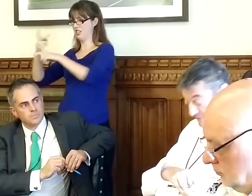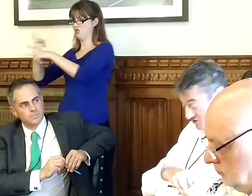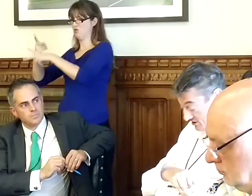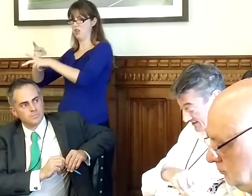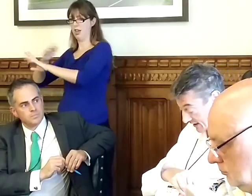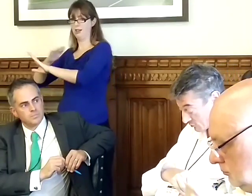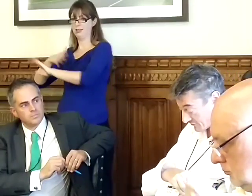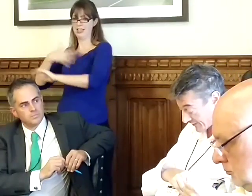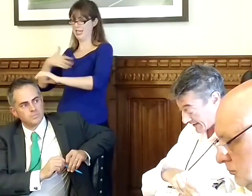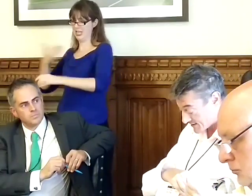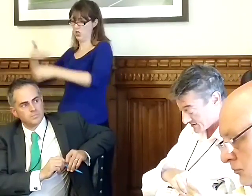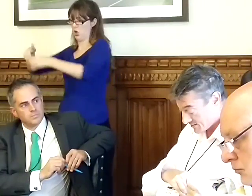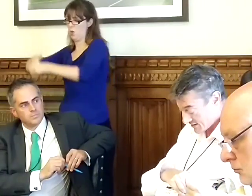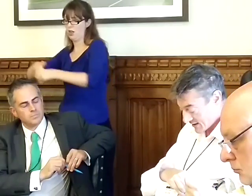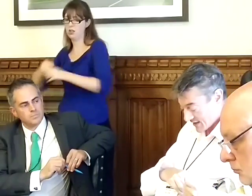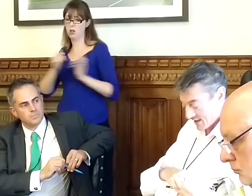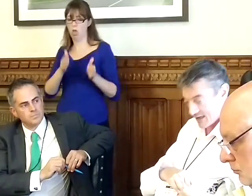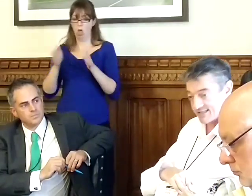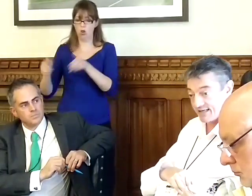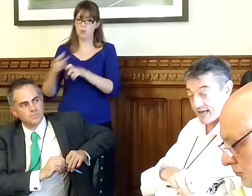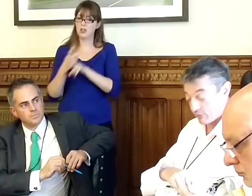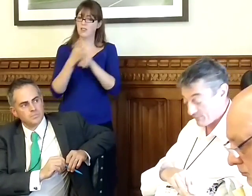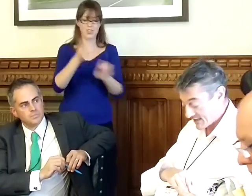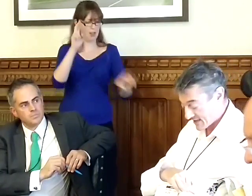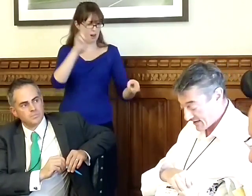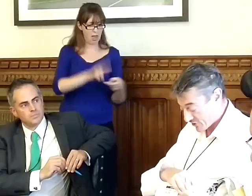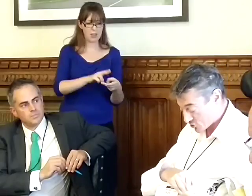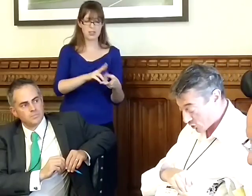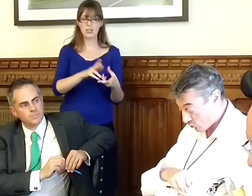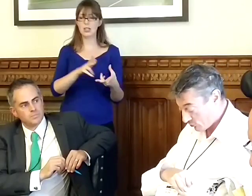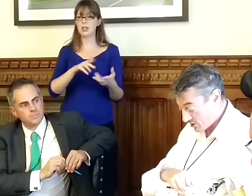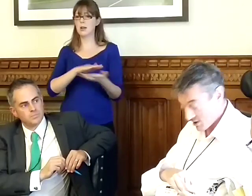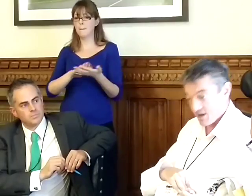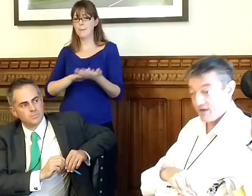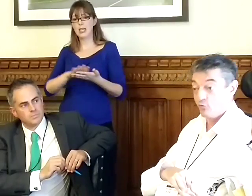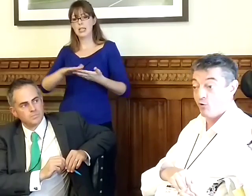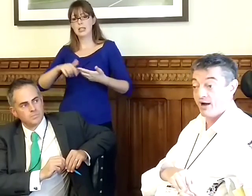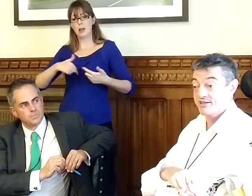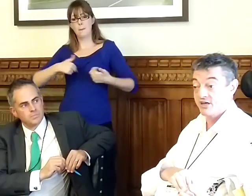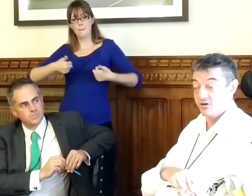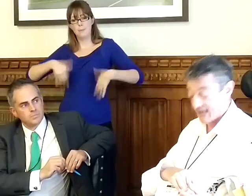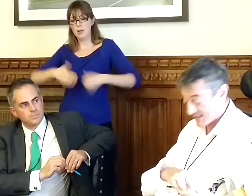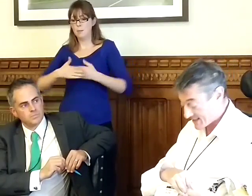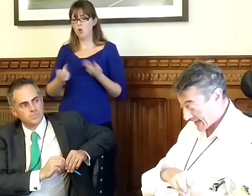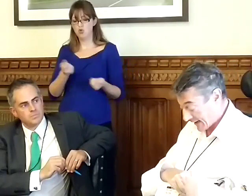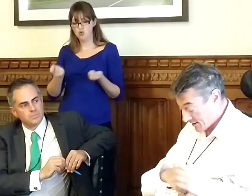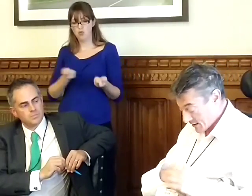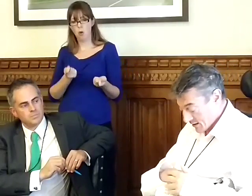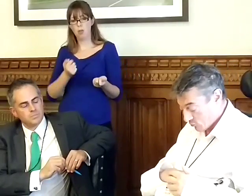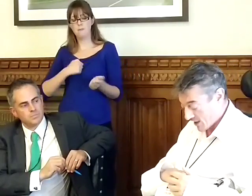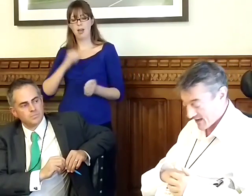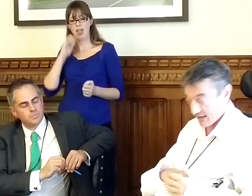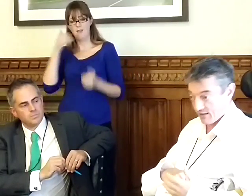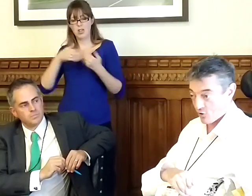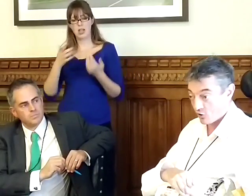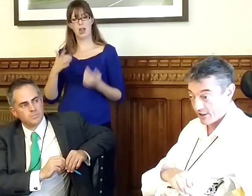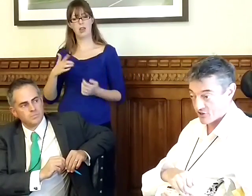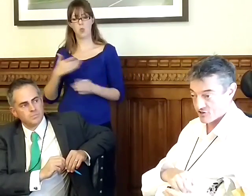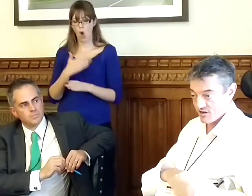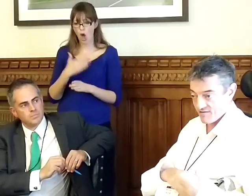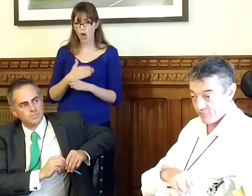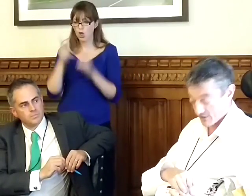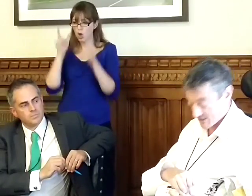of hospital admissions that I would have had. It's enabled me to have control over what I do day to day,